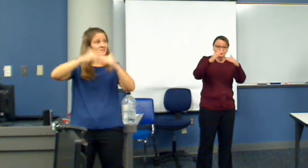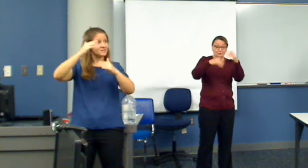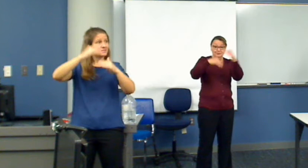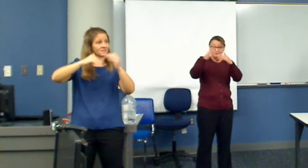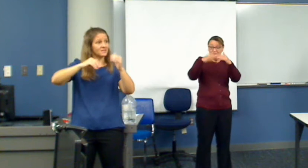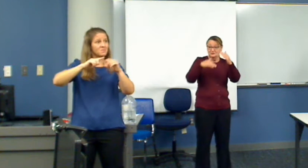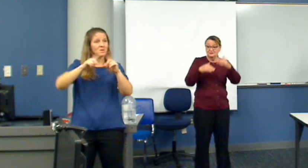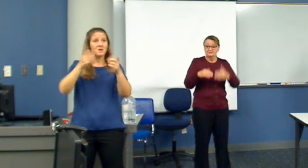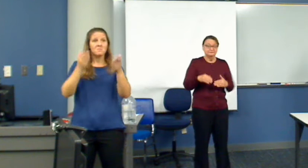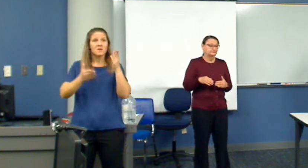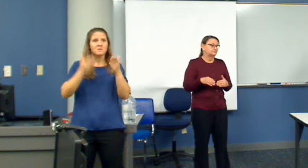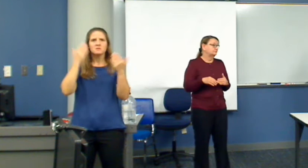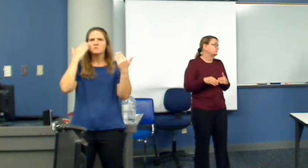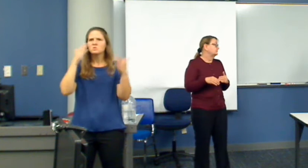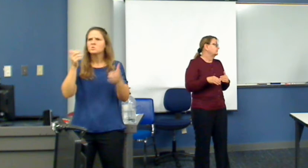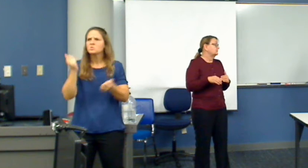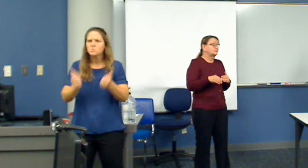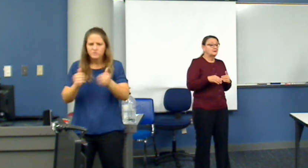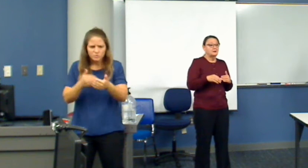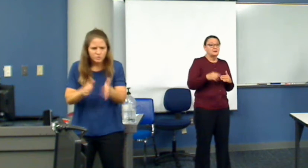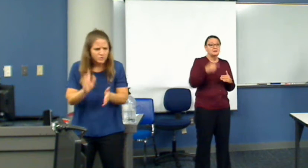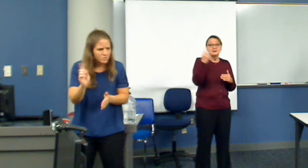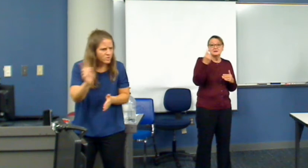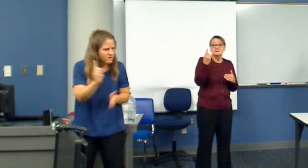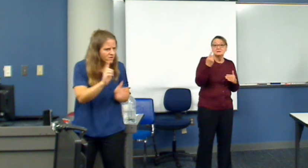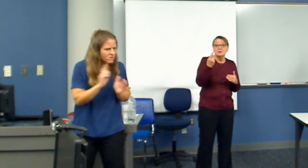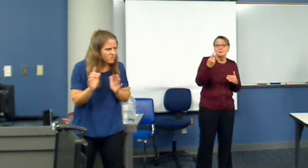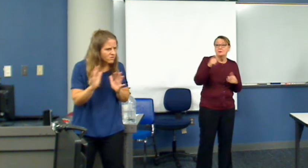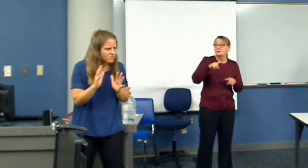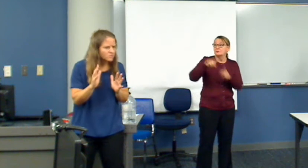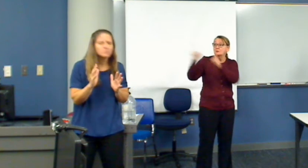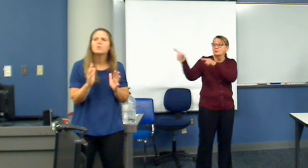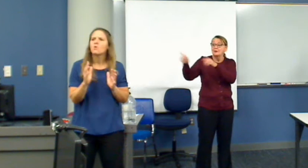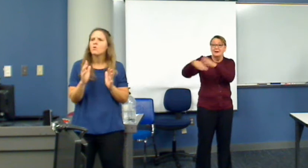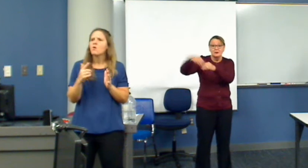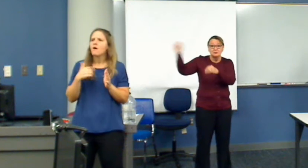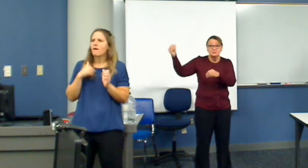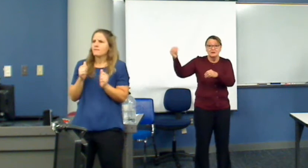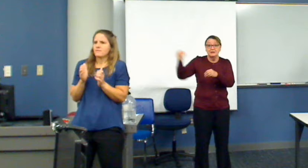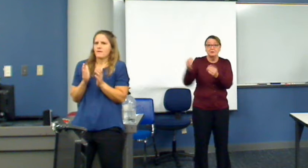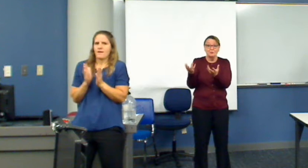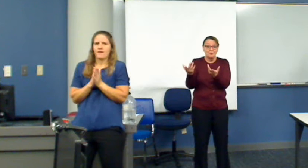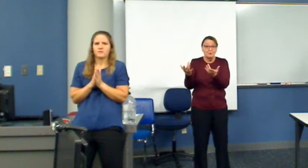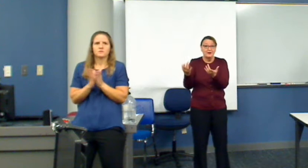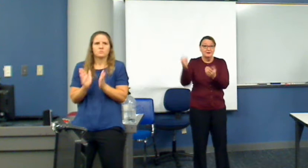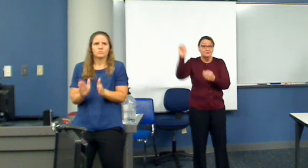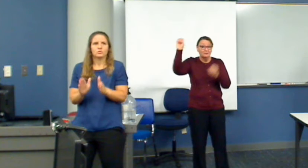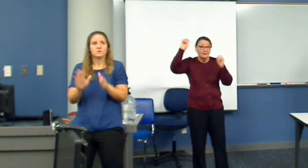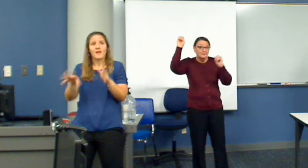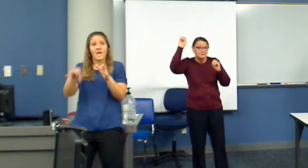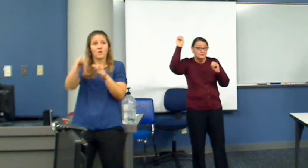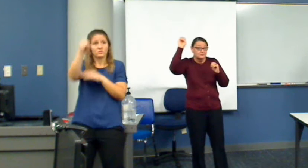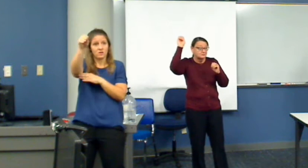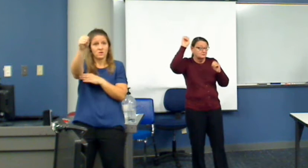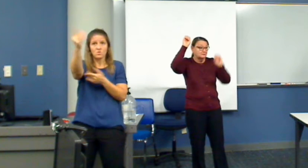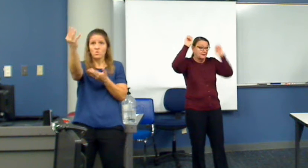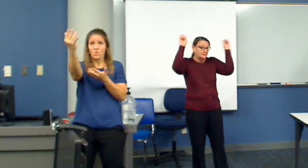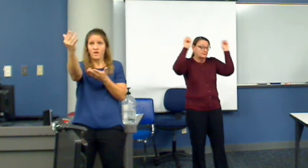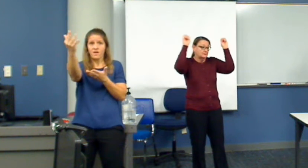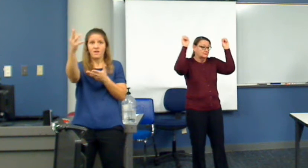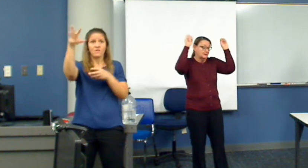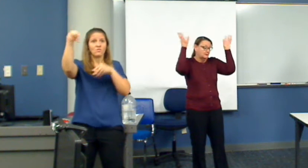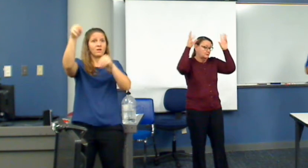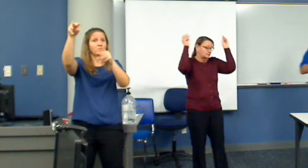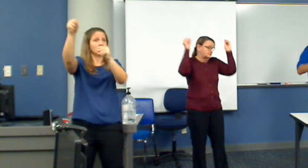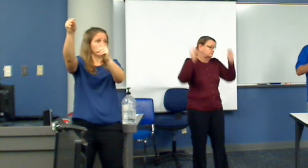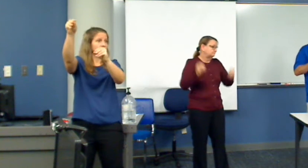have someone go outside and wait for an ambulance. Okay? So a lot of different ways that people can help you in a